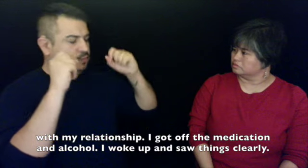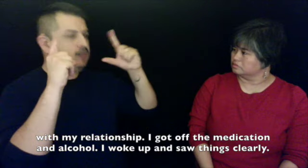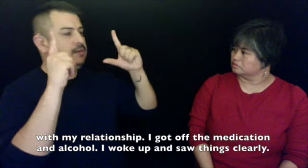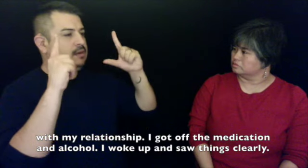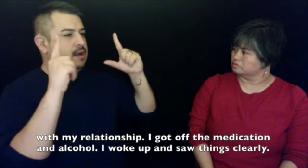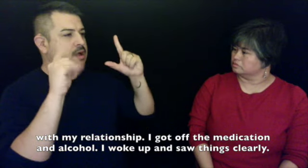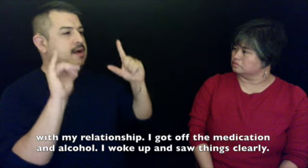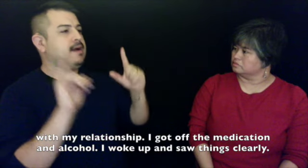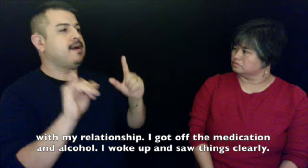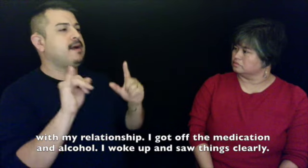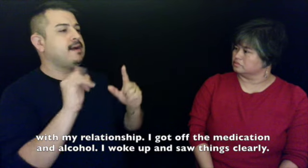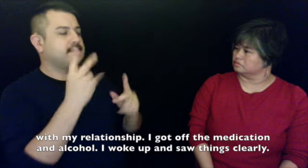and saw things clearly.